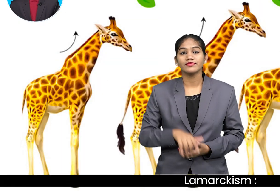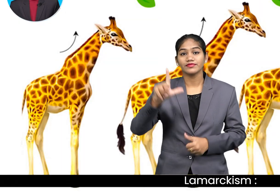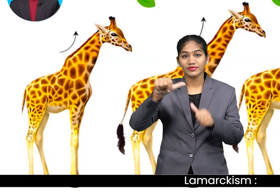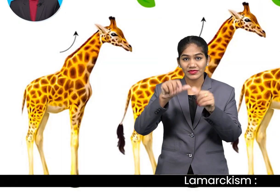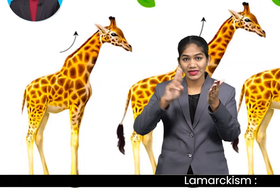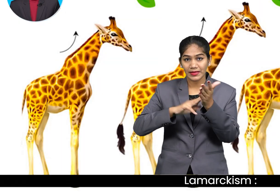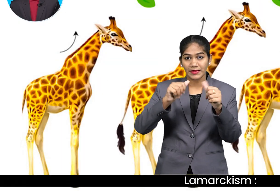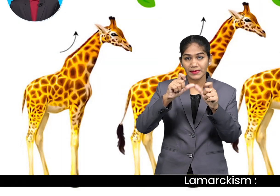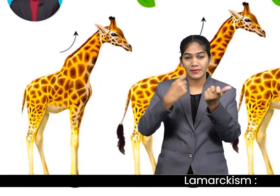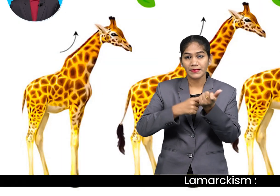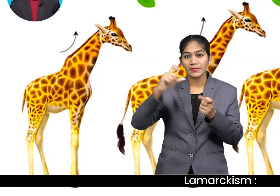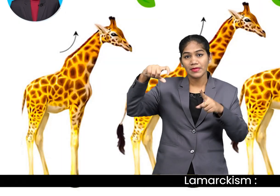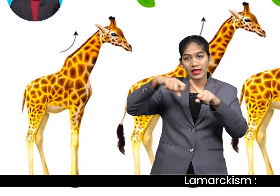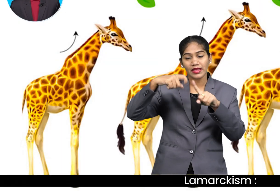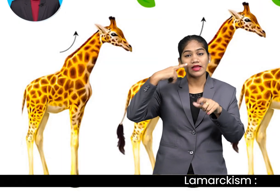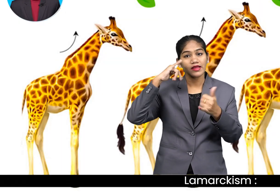Lamarckism.